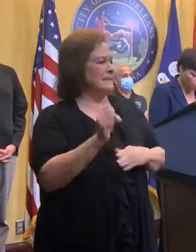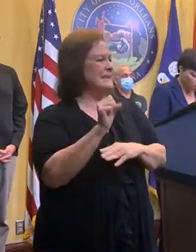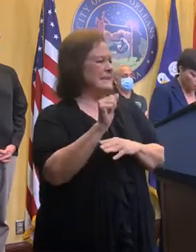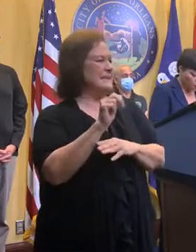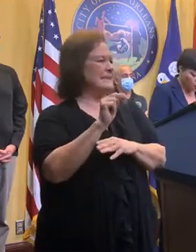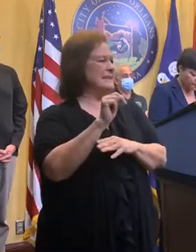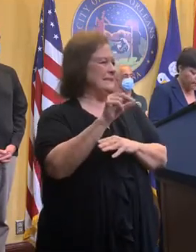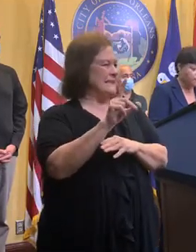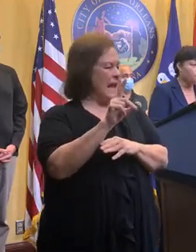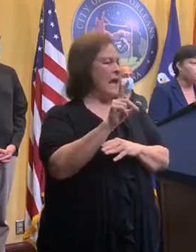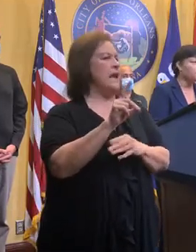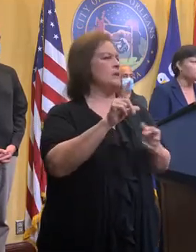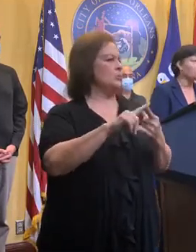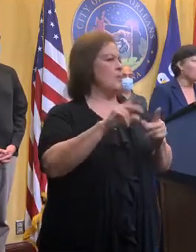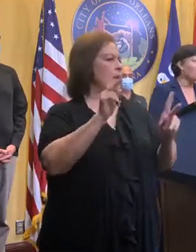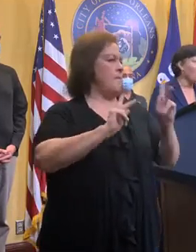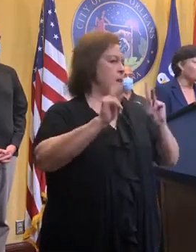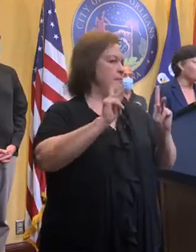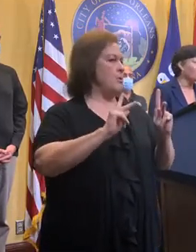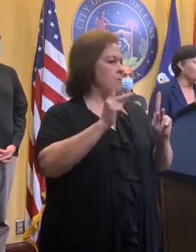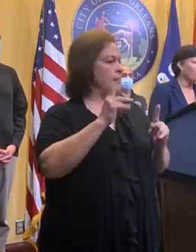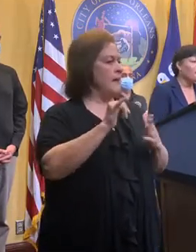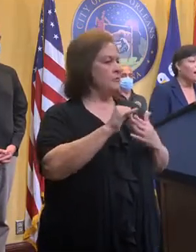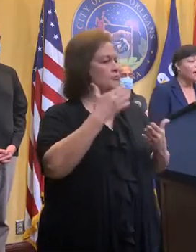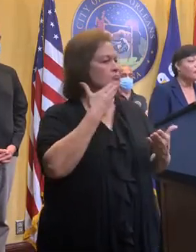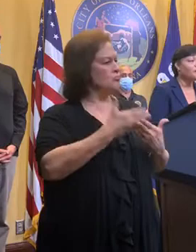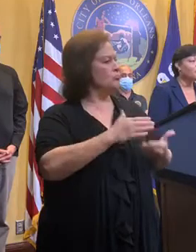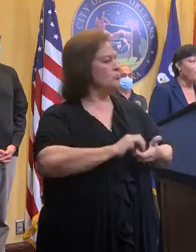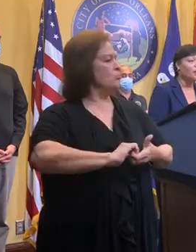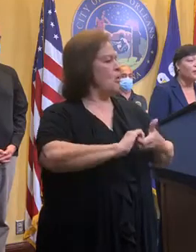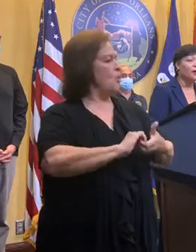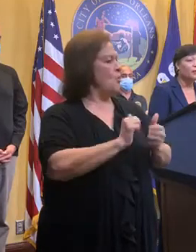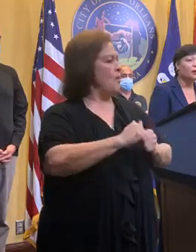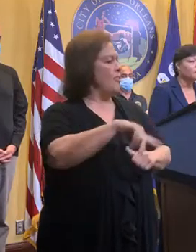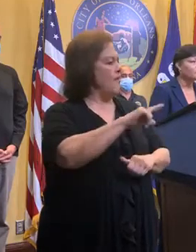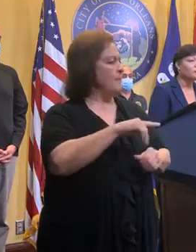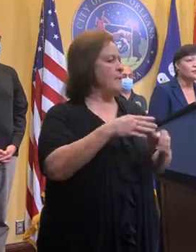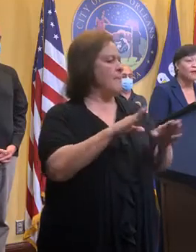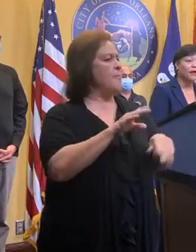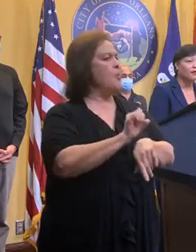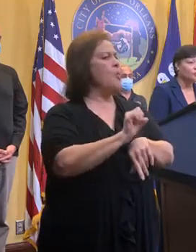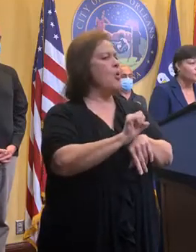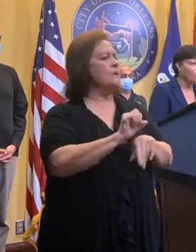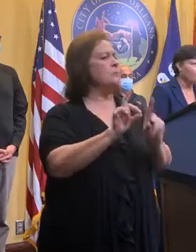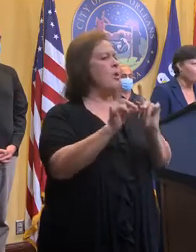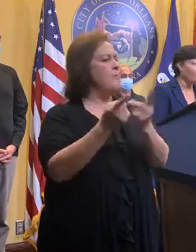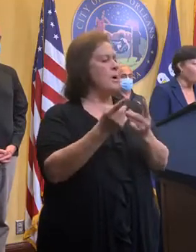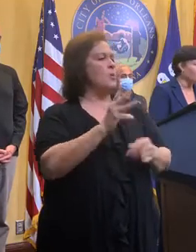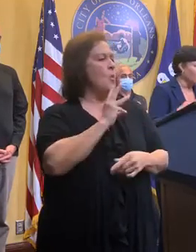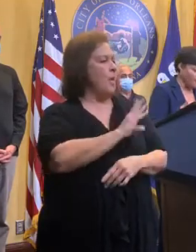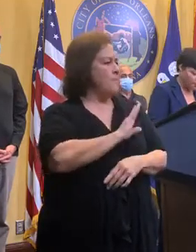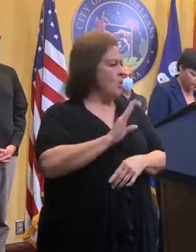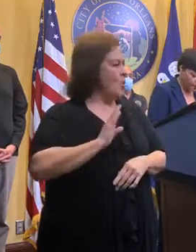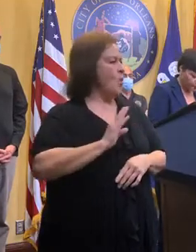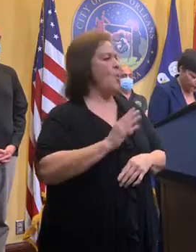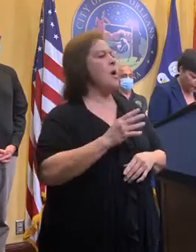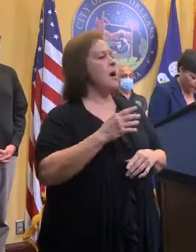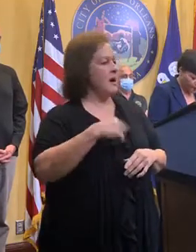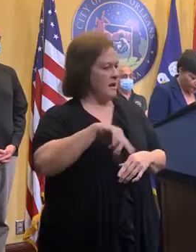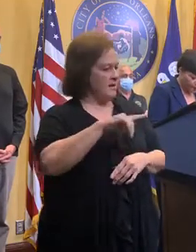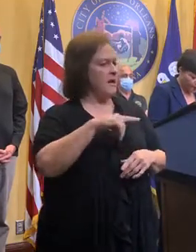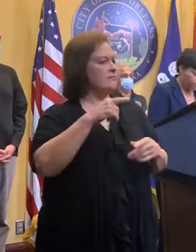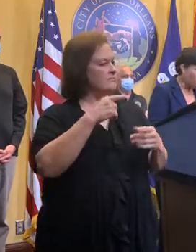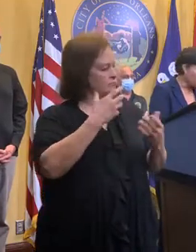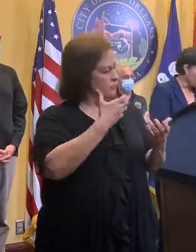available to residents. It really is a strong partnership. Department of Public Works, it's sand, sewage and water board, and the like, put it out